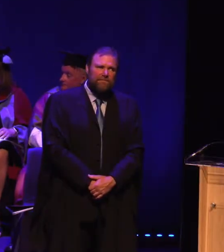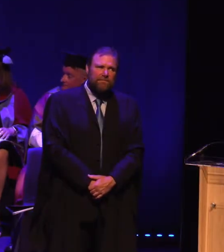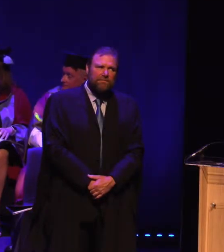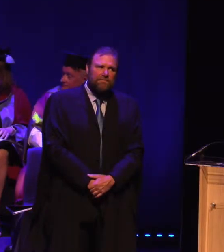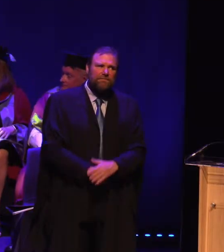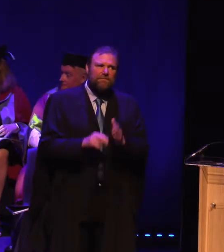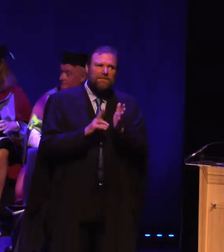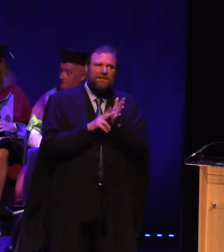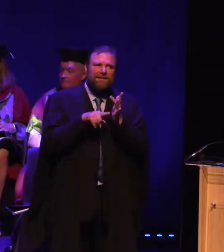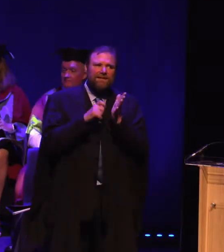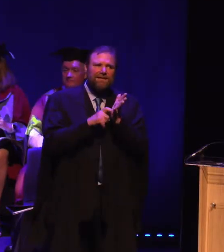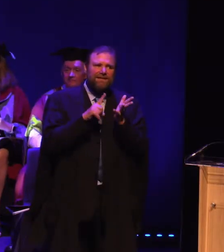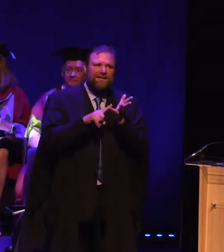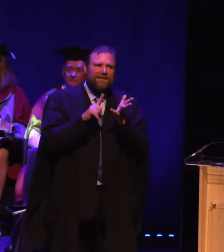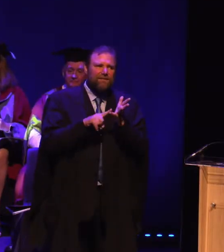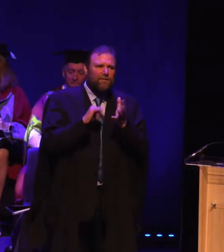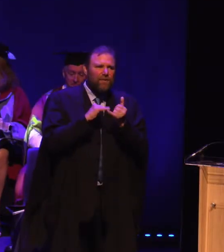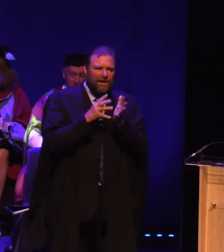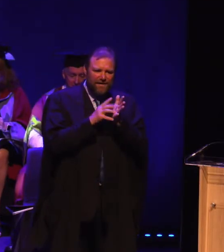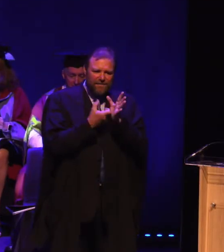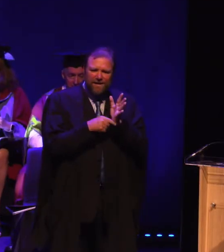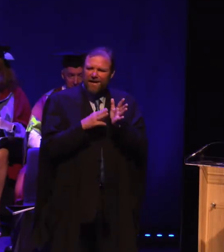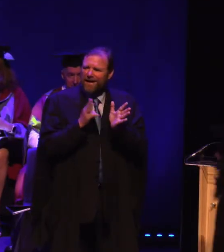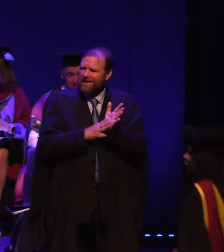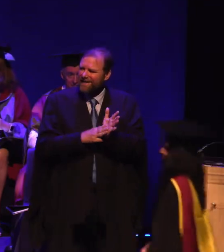Neethu Madhusudan Pillai Thankaman.